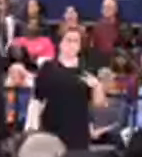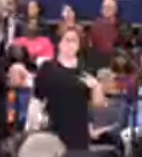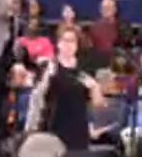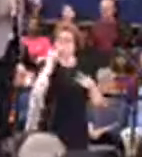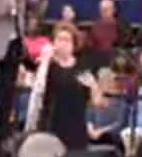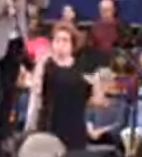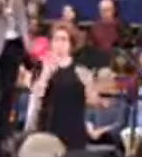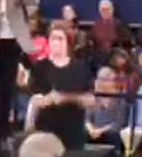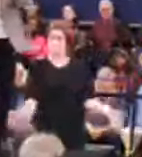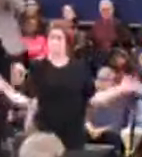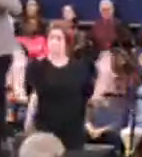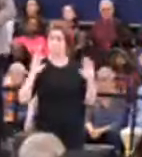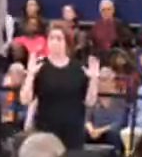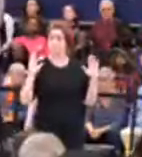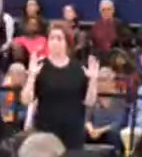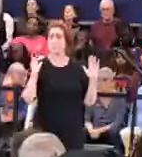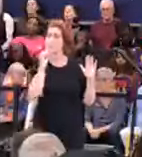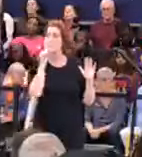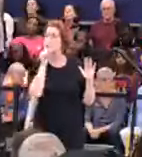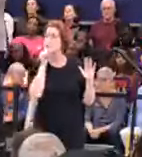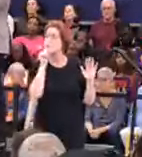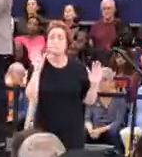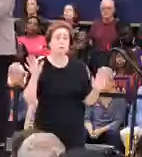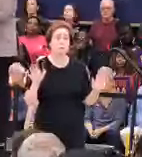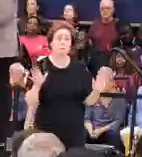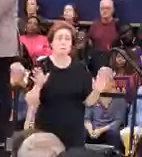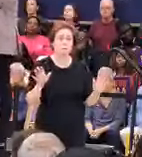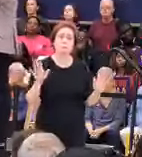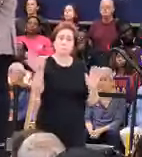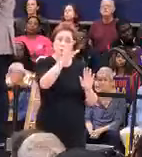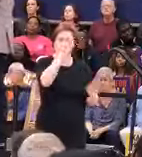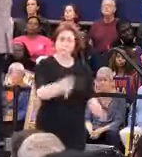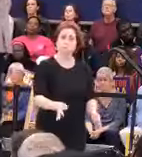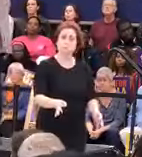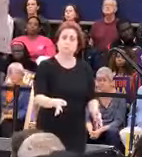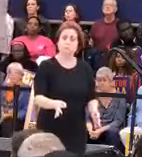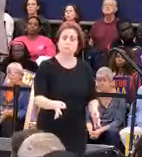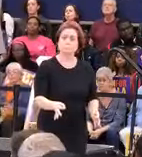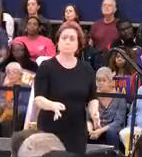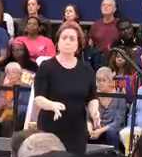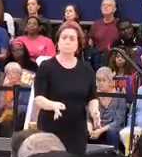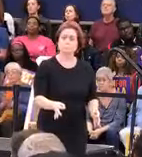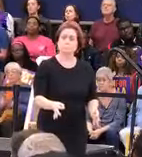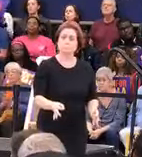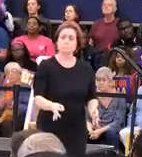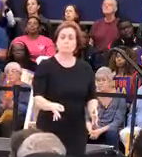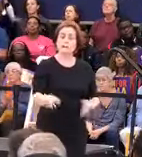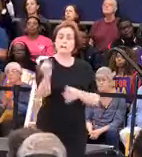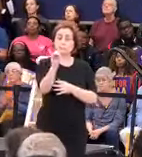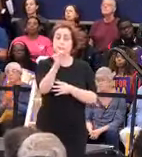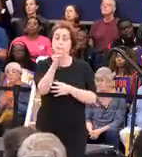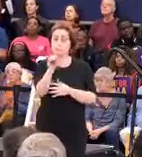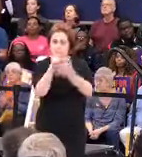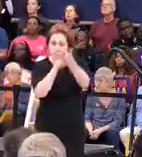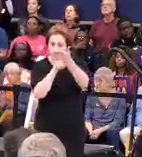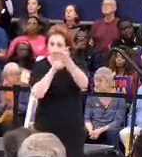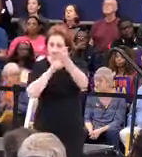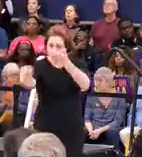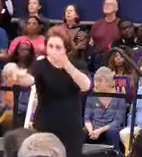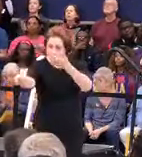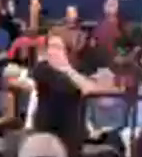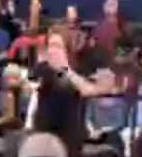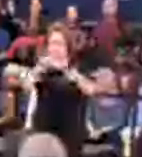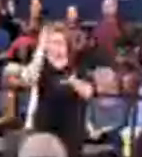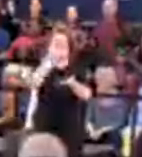you have a public plan or a private plan. And we will ensure that we put those insurance companies in check and also put them in the co-pays